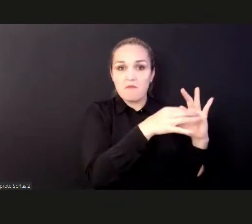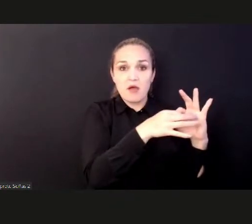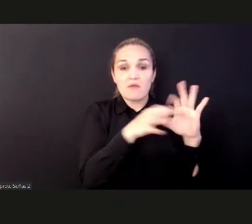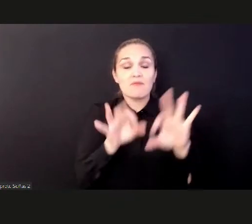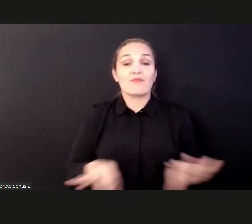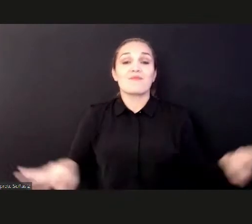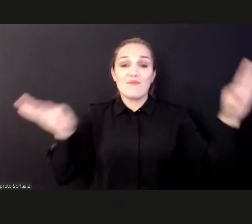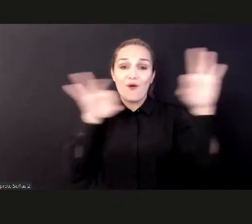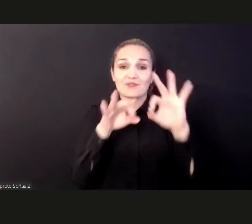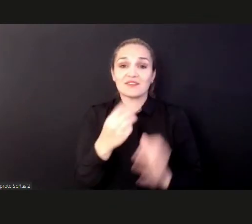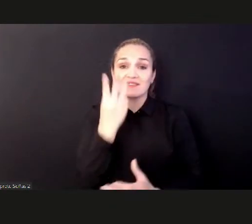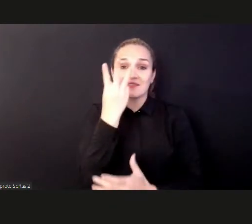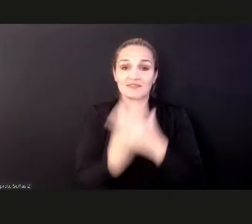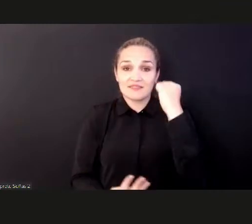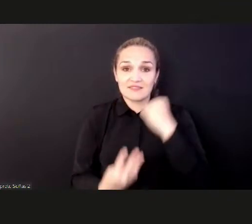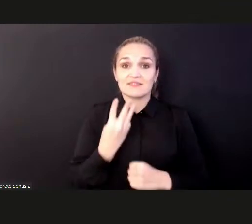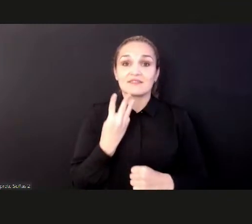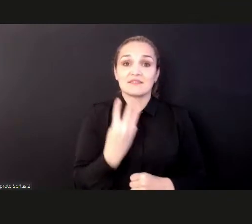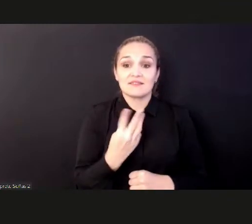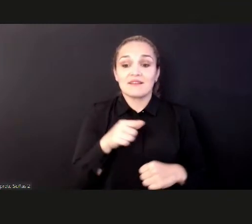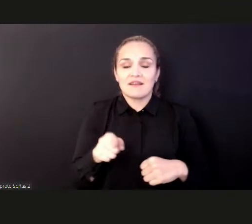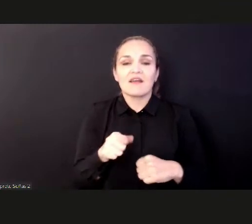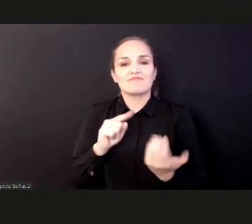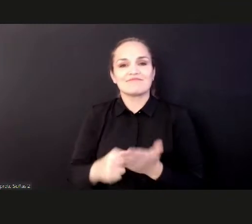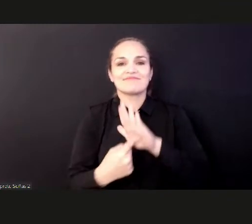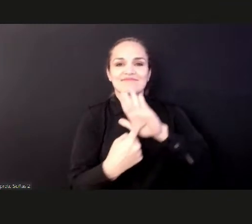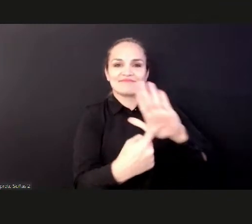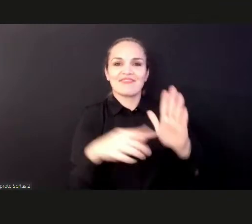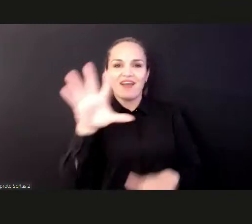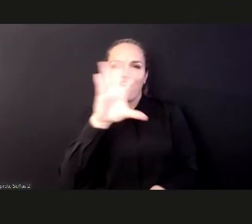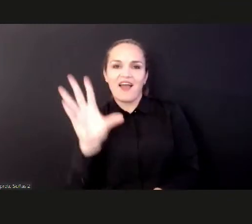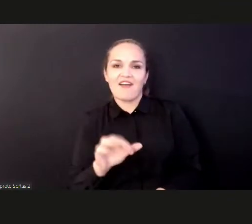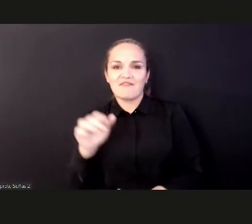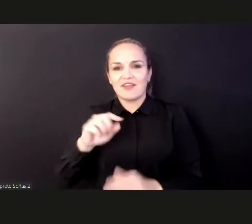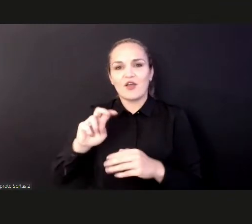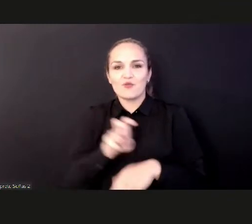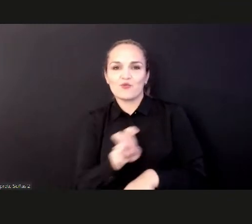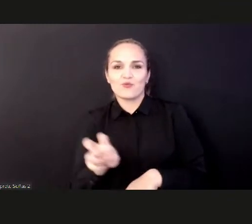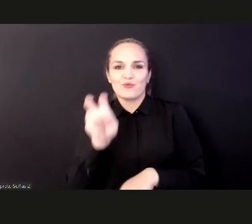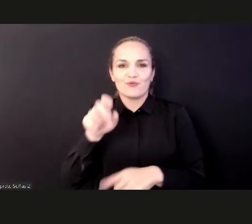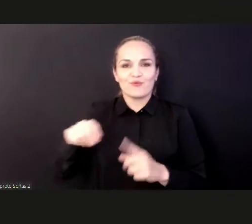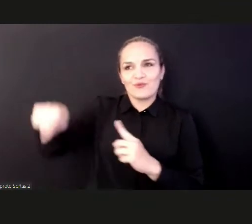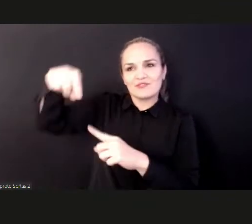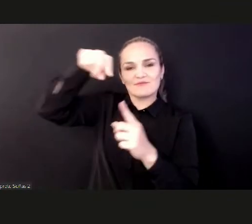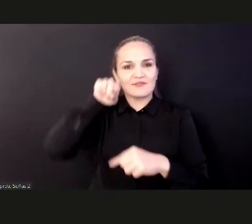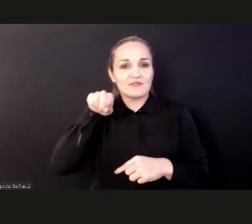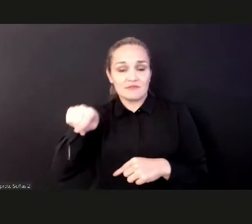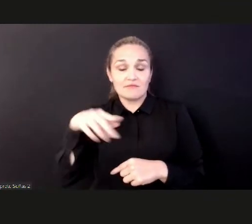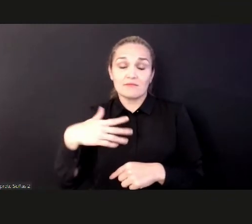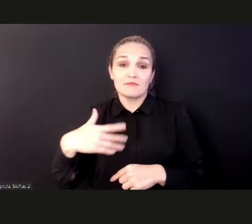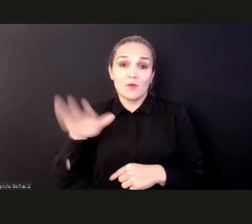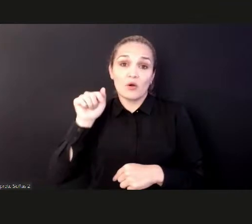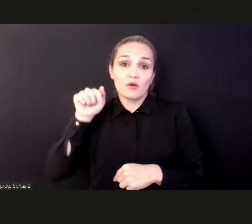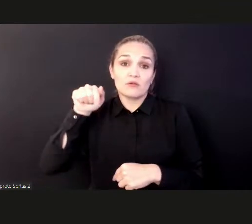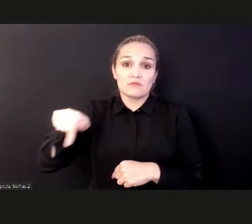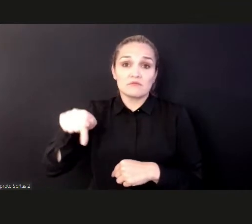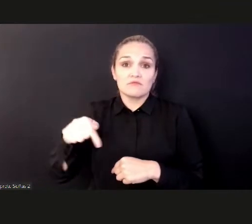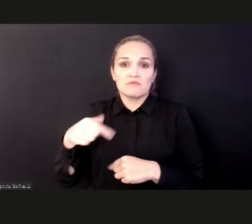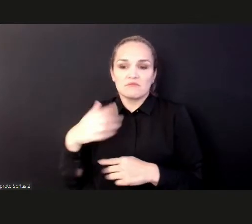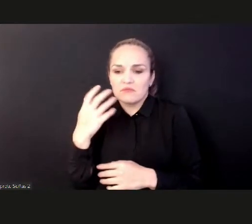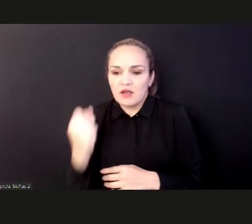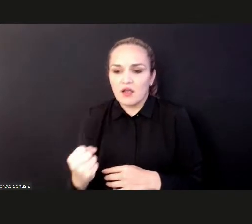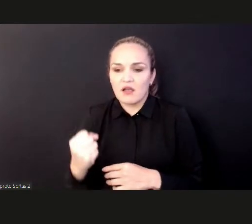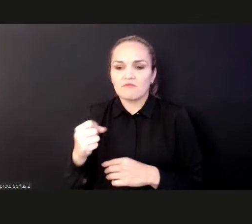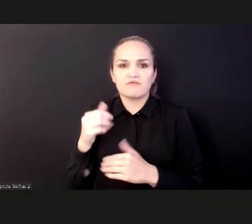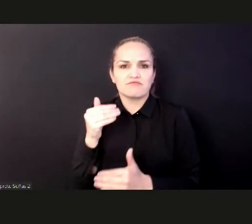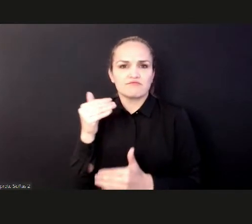in Africa, because that's where really these community initiatives fall. Of course, when you look at tourism in Africa compared to the rest of the